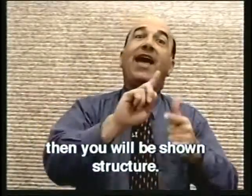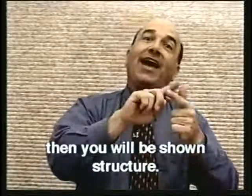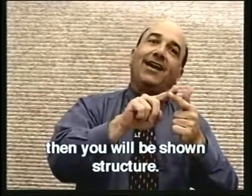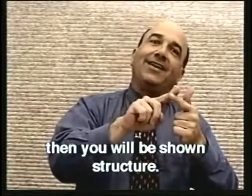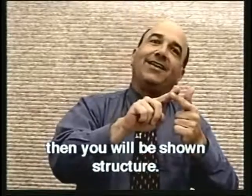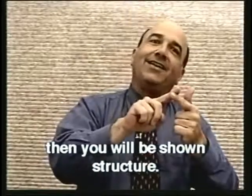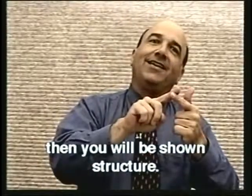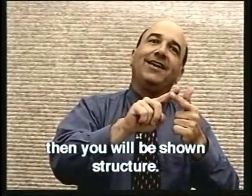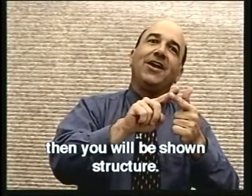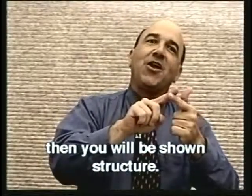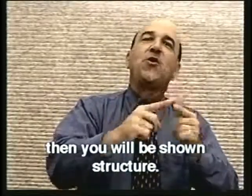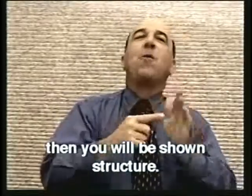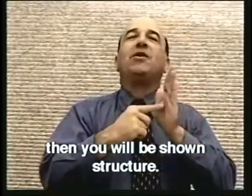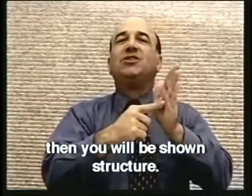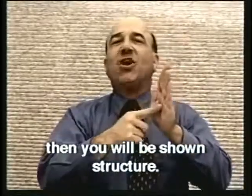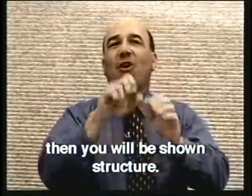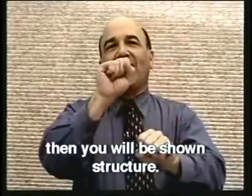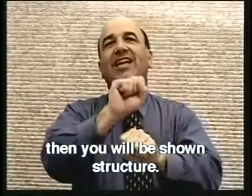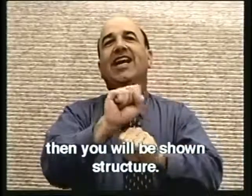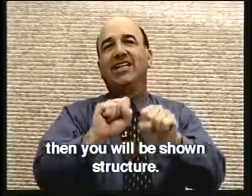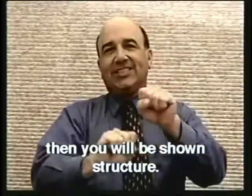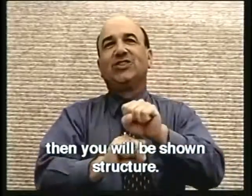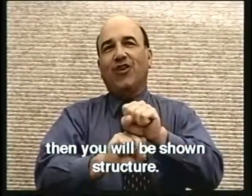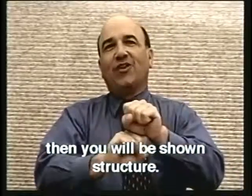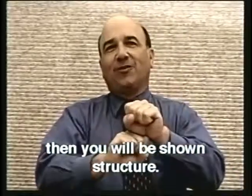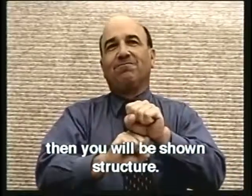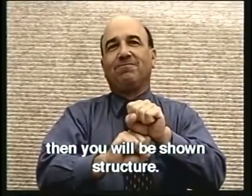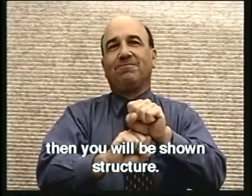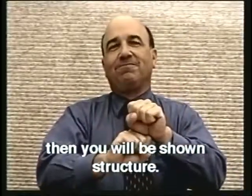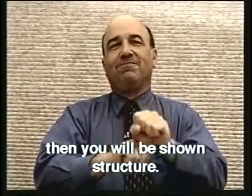Then you'll be shown structure.